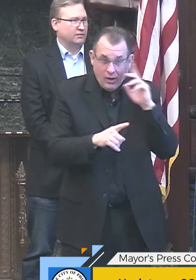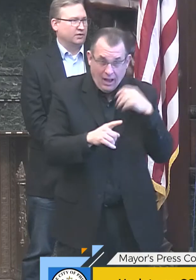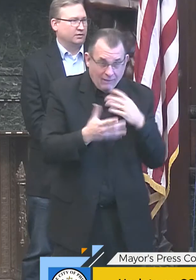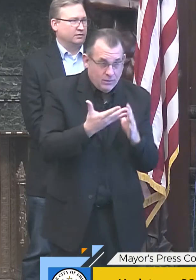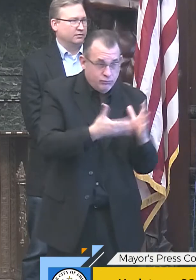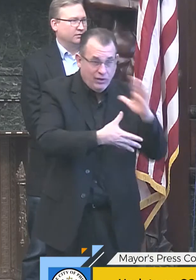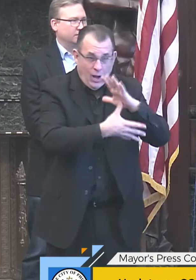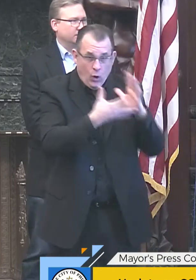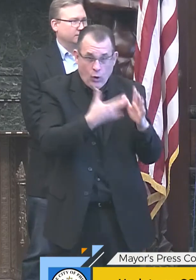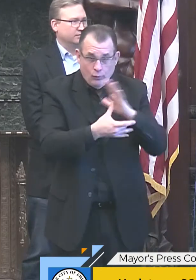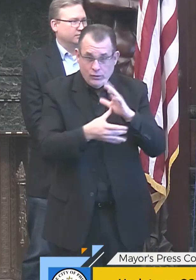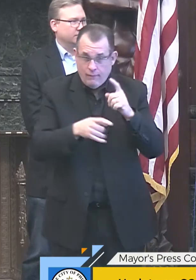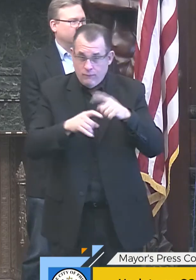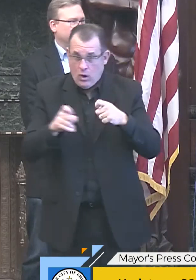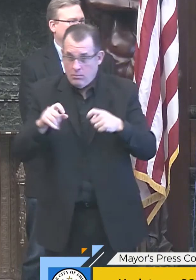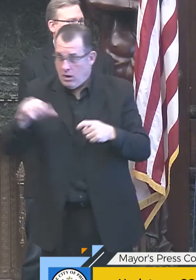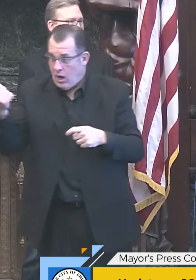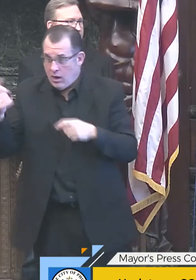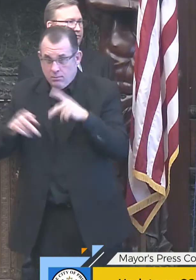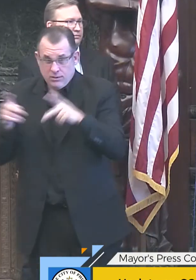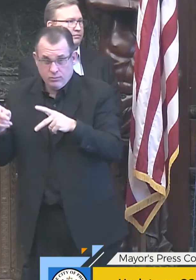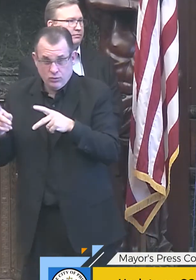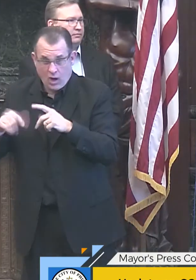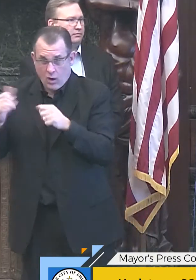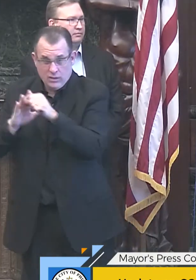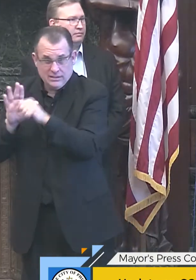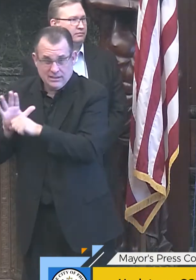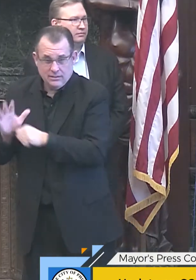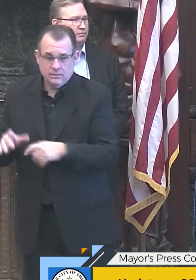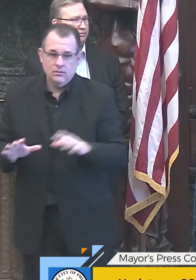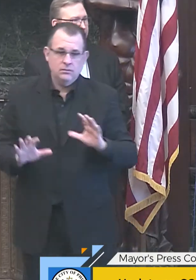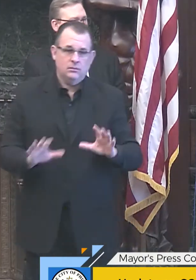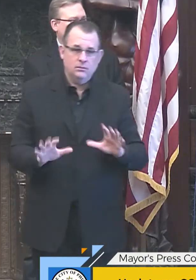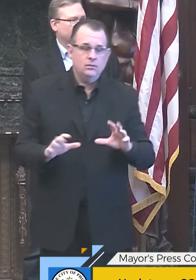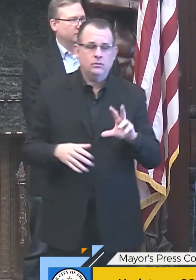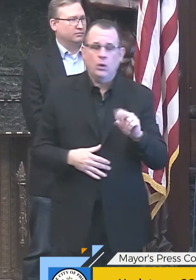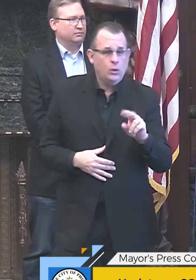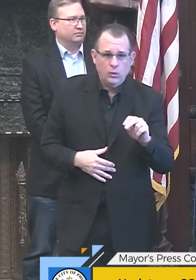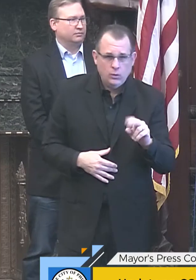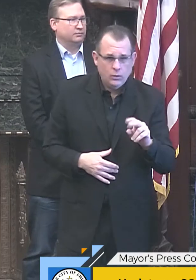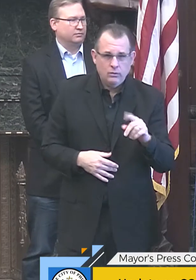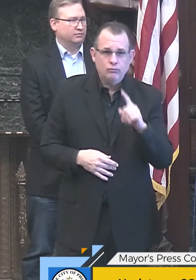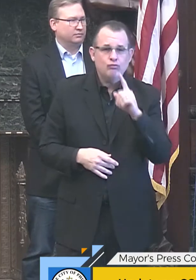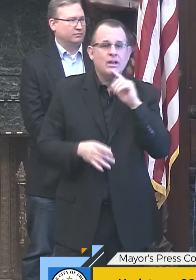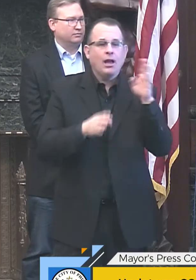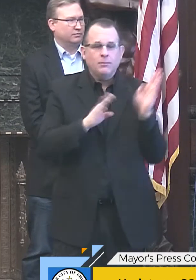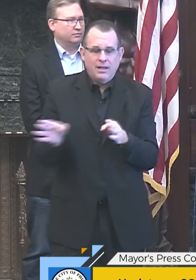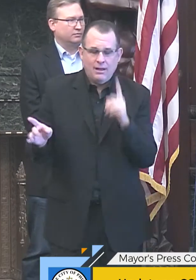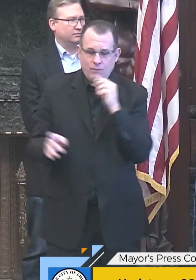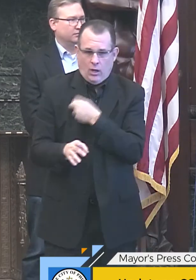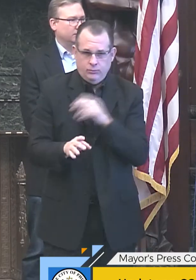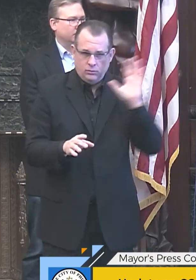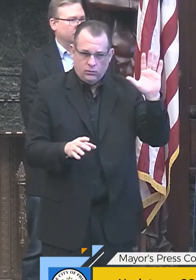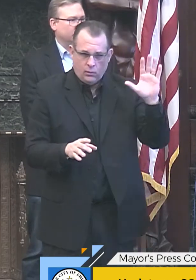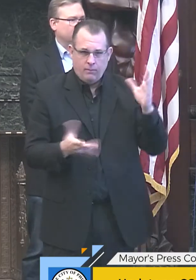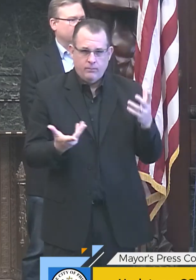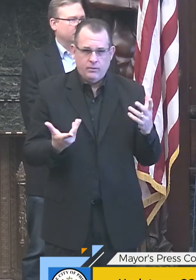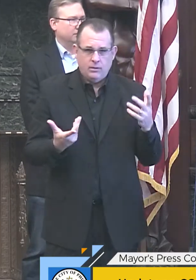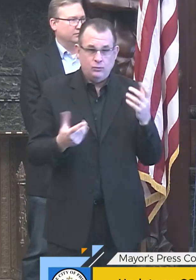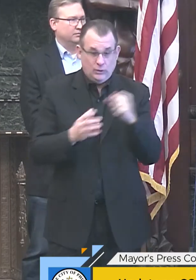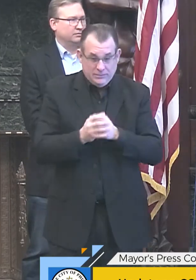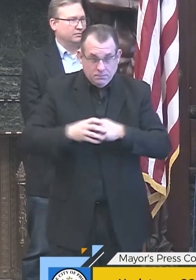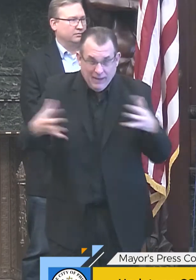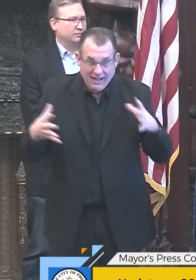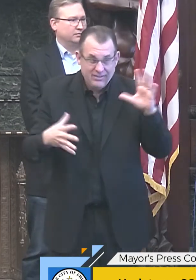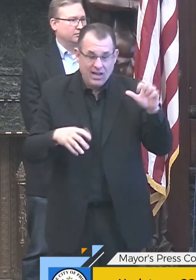another region? No, we're going to work at this best we can. There's a plan for the hospitals to expand their capacity within their